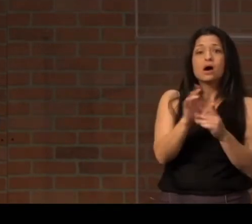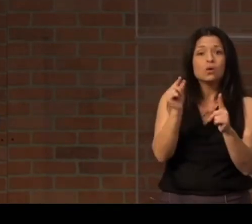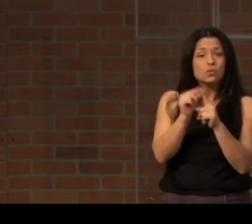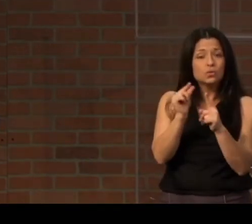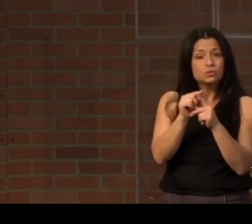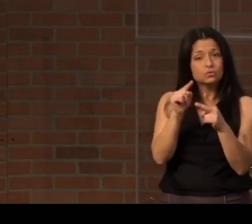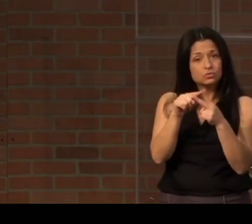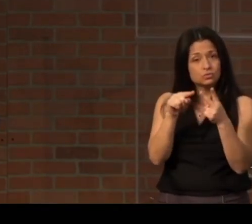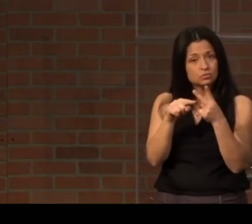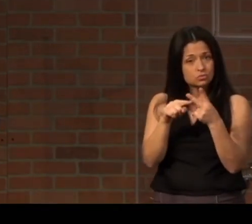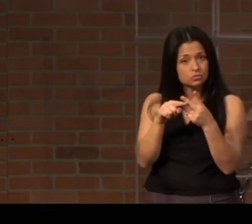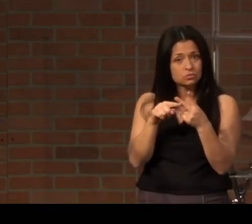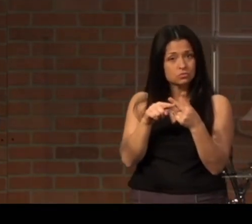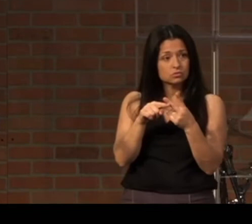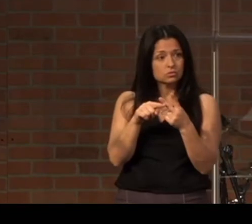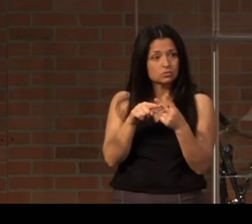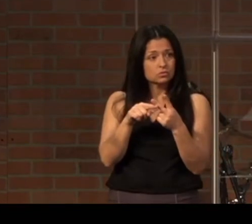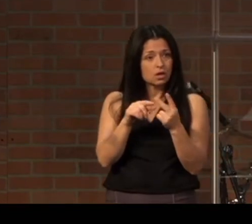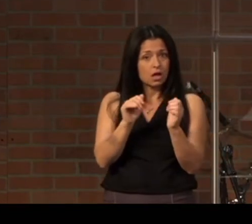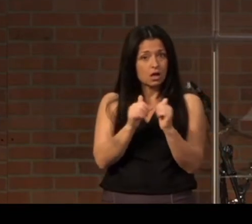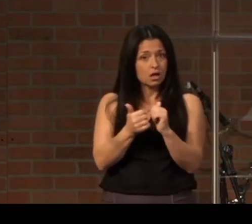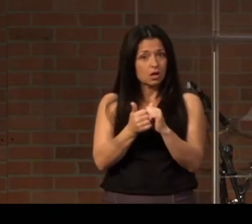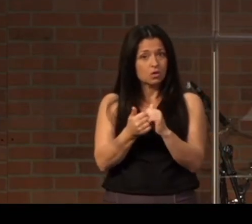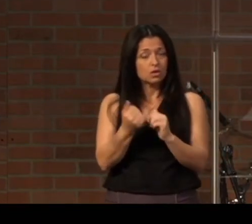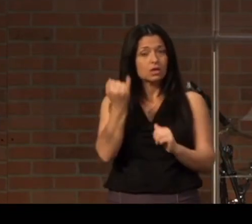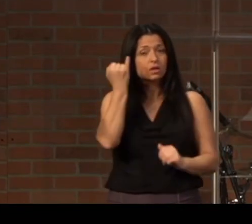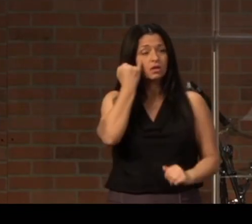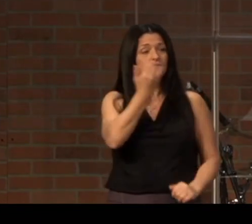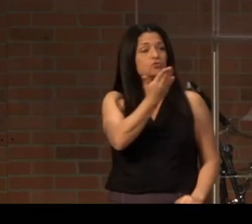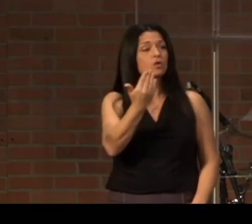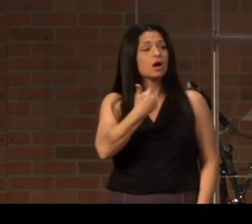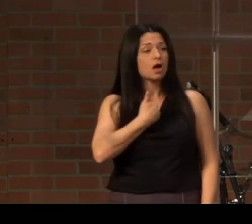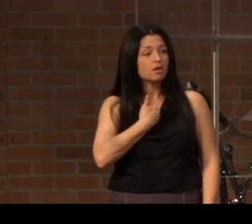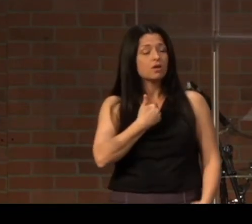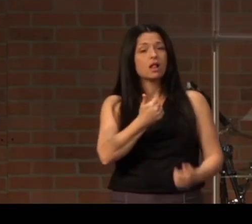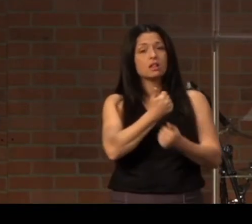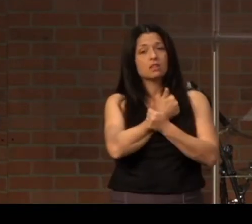men will know that you're my disciples. What if you have love for one another?